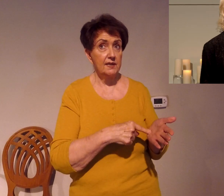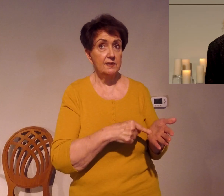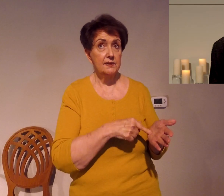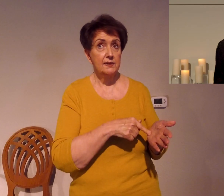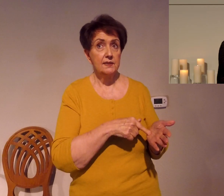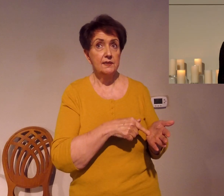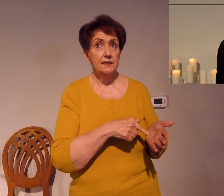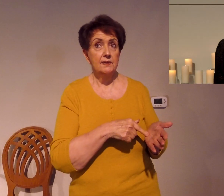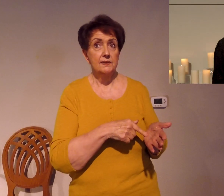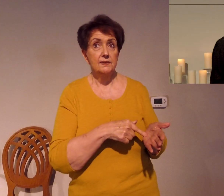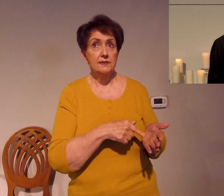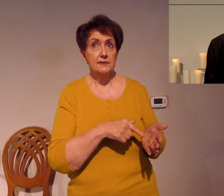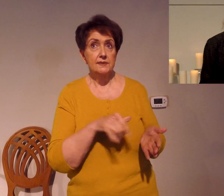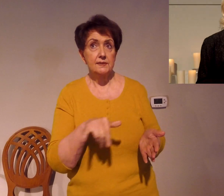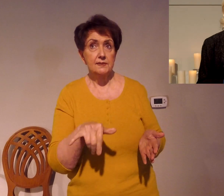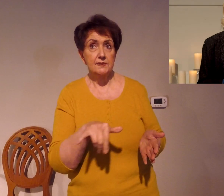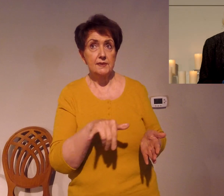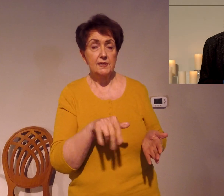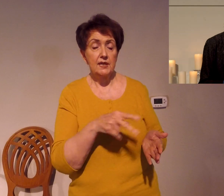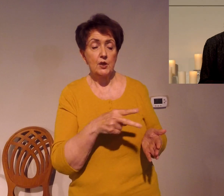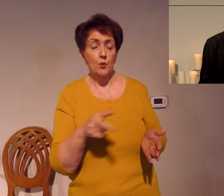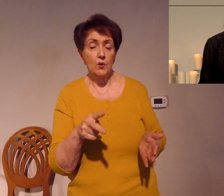to the level of our desire